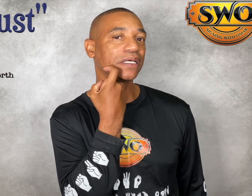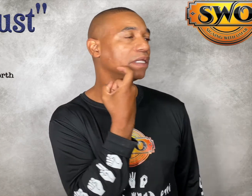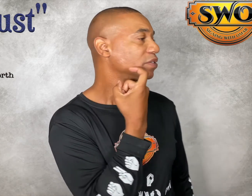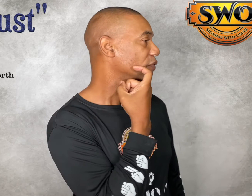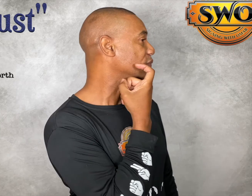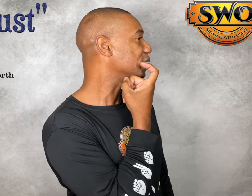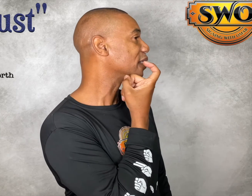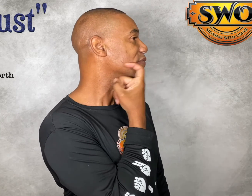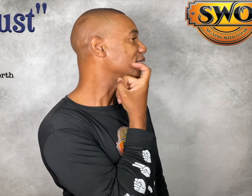So for sign.